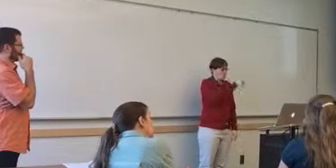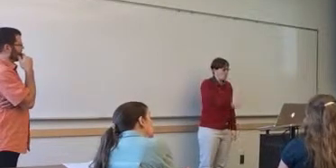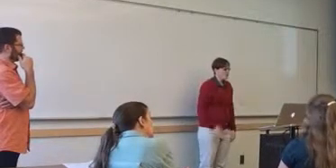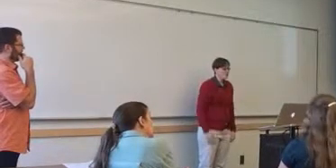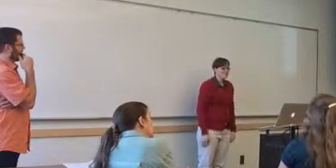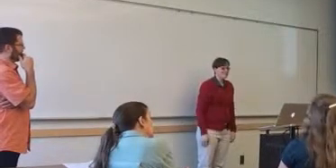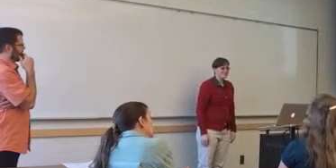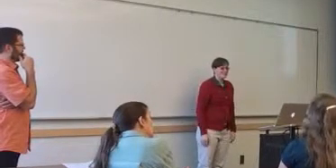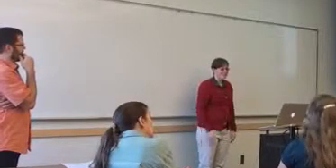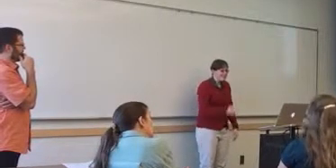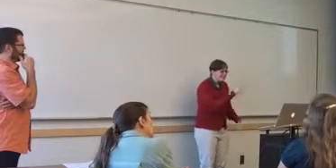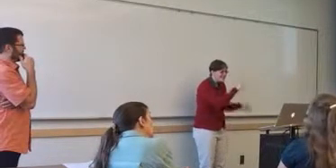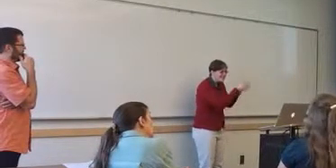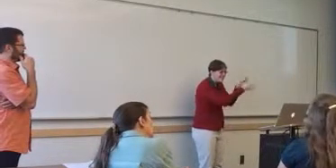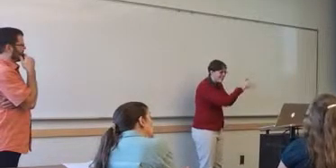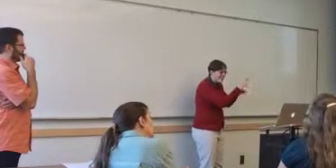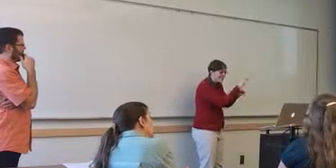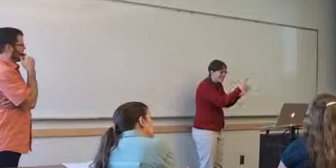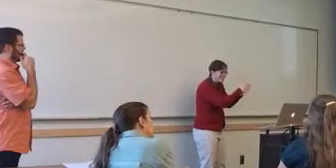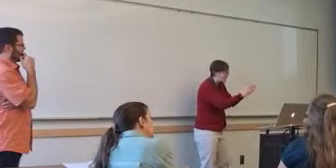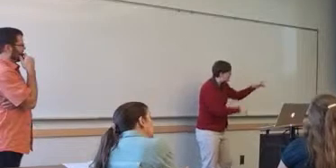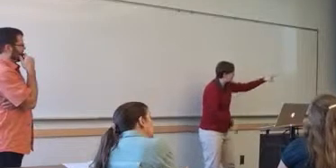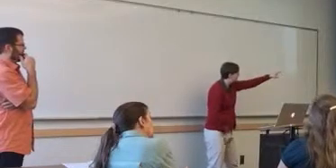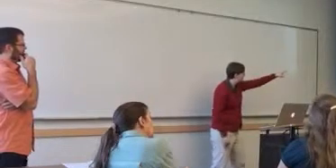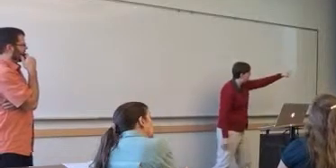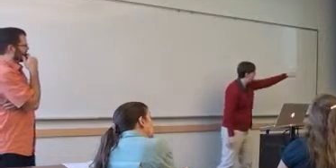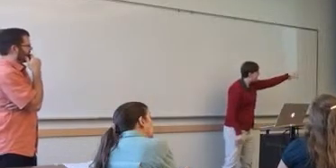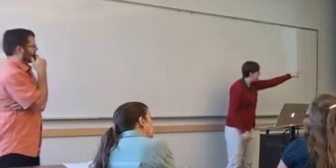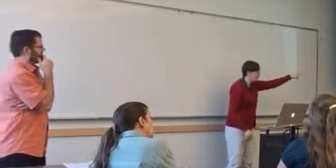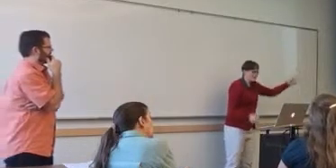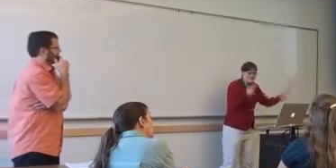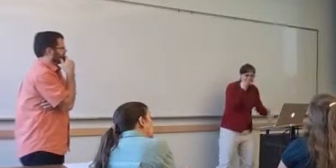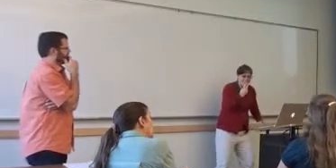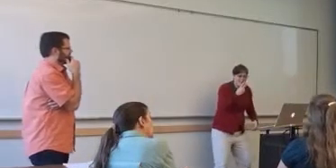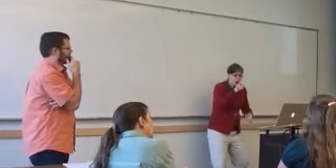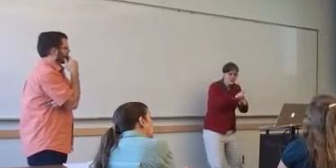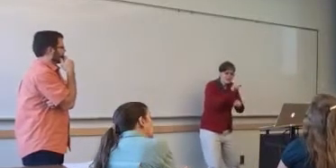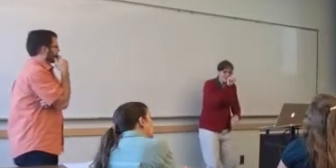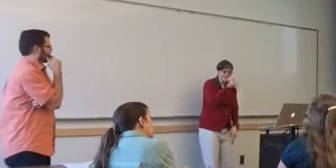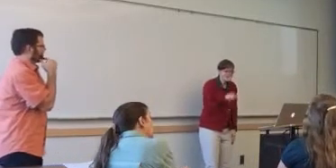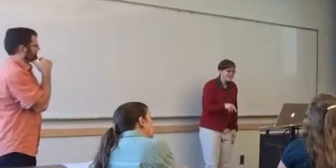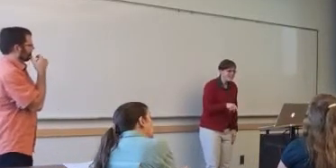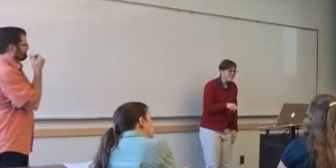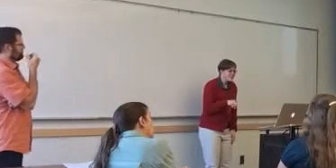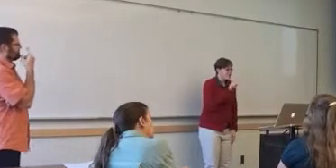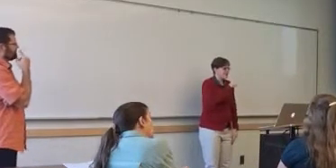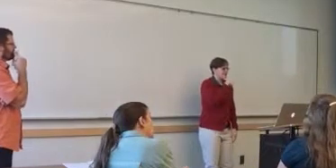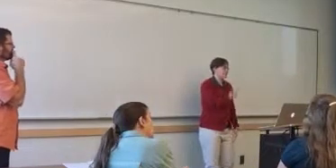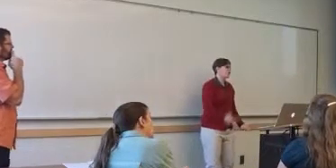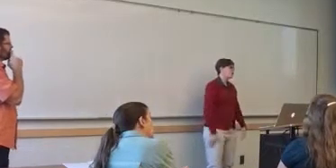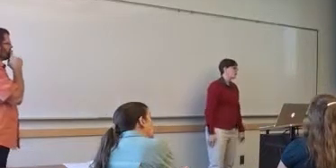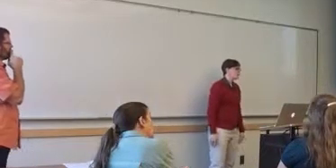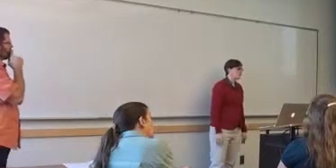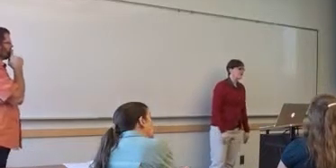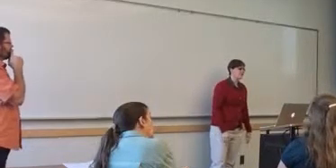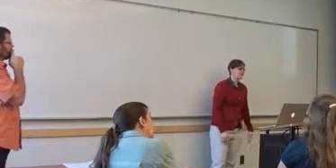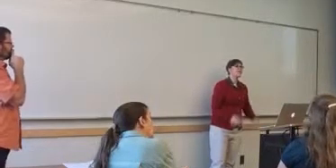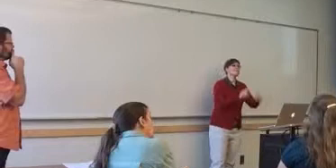understand. You're stubborn, always you. And then Stokey said, see, you're using ASL. And the deaf colleague,